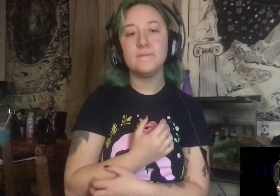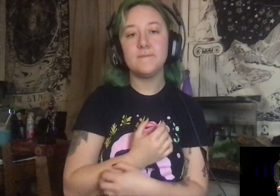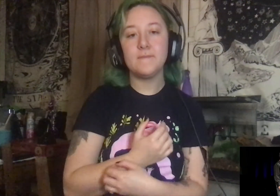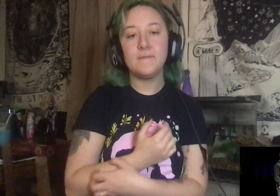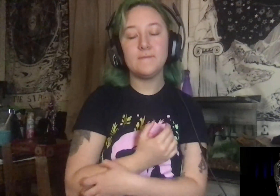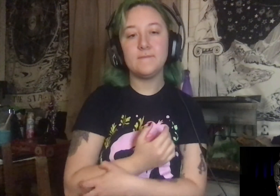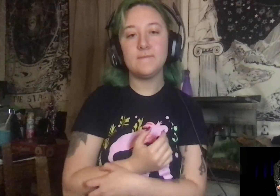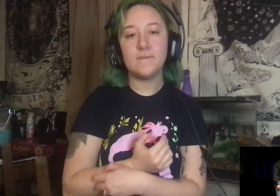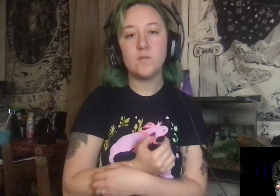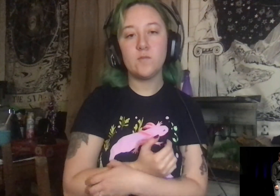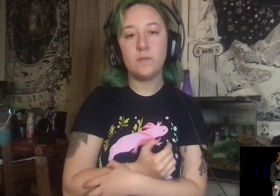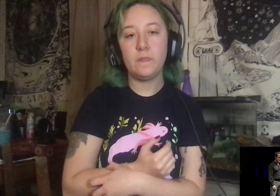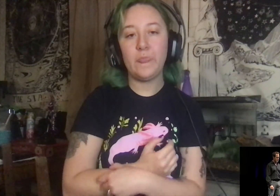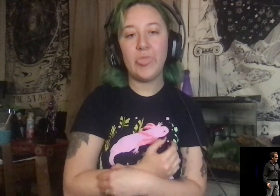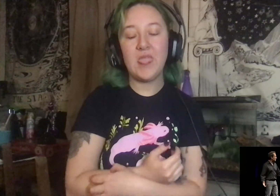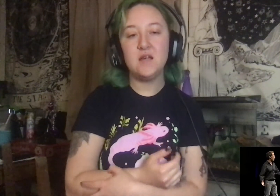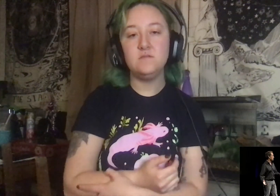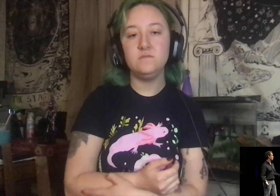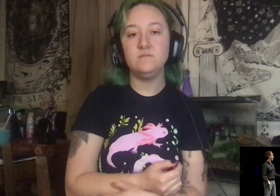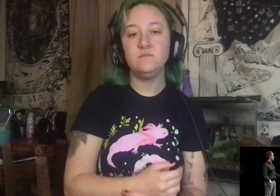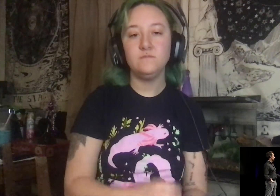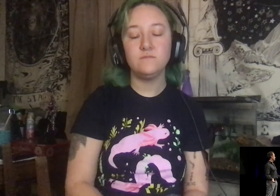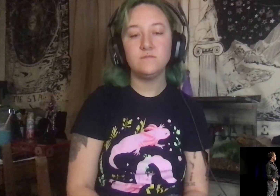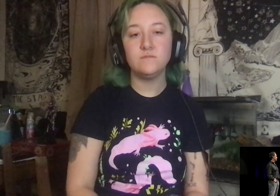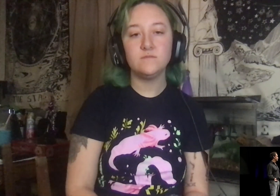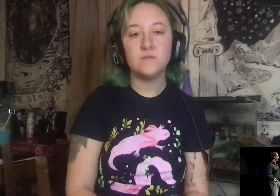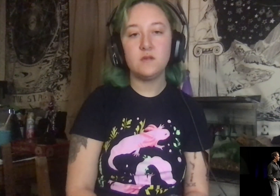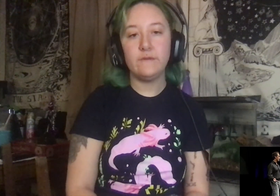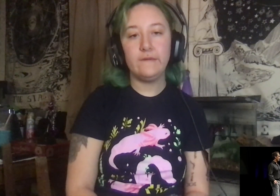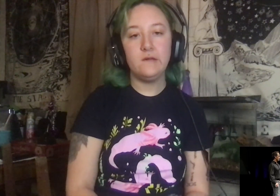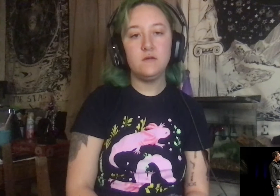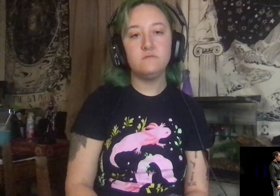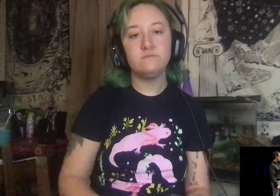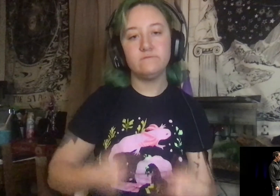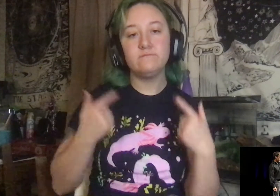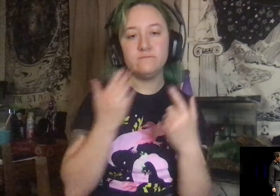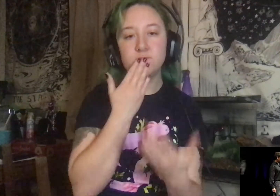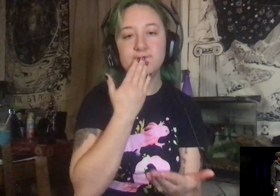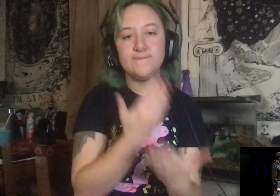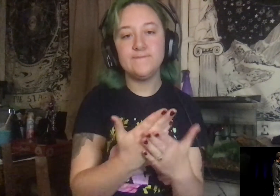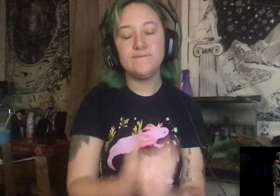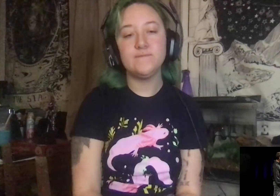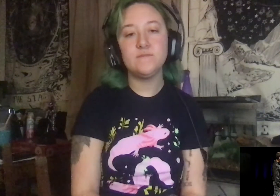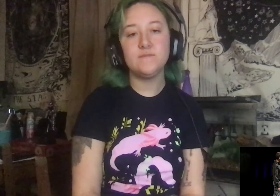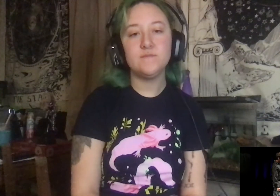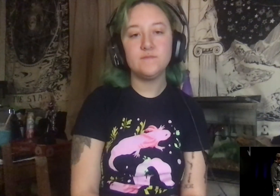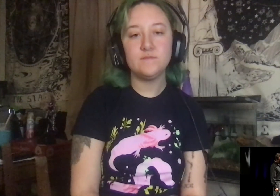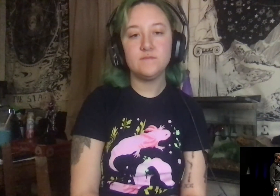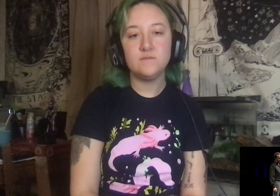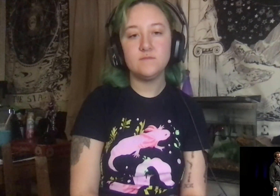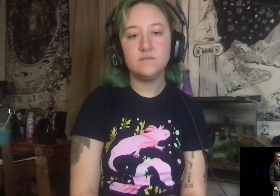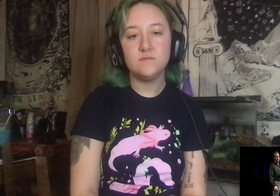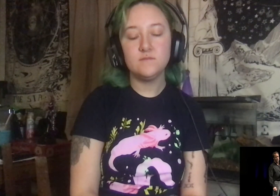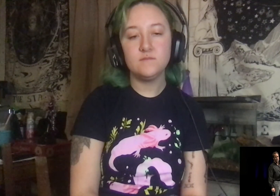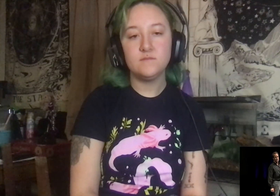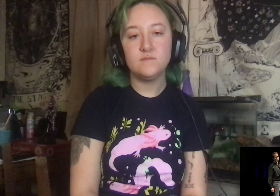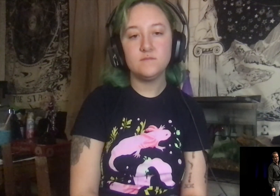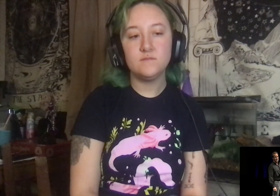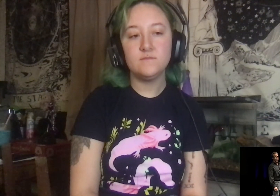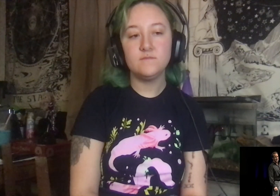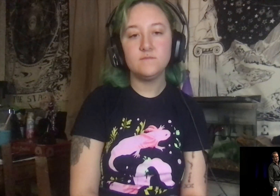turned it down outside of Vegas. He didn't follow his passion. He stepped back and he watched where everybody was going, and he went the other